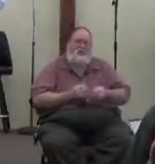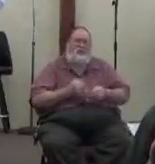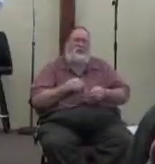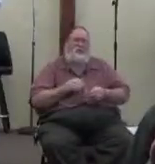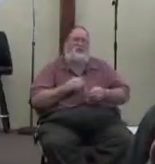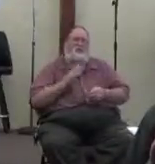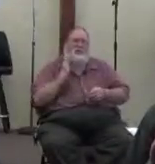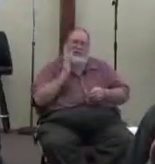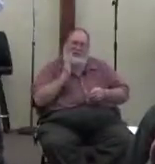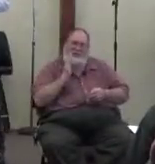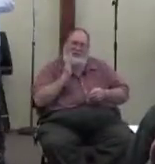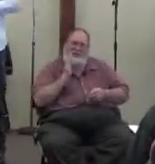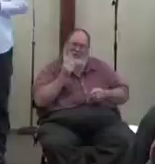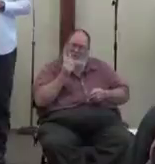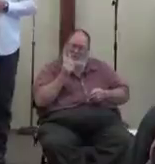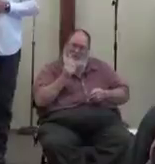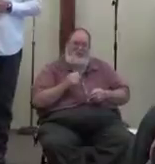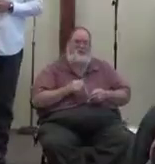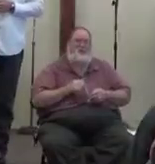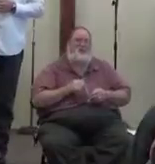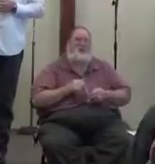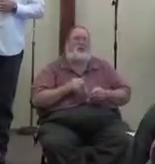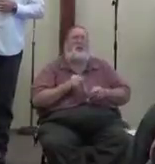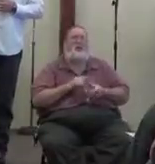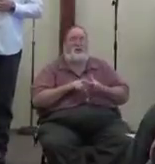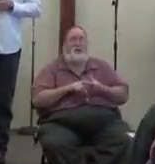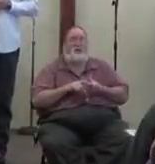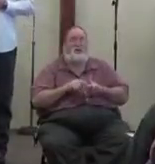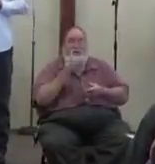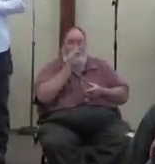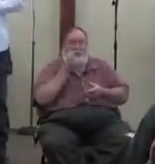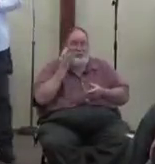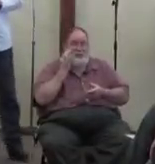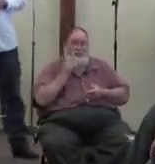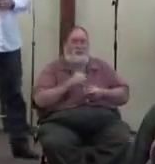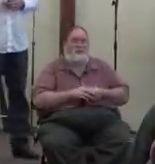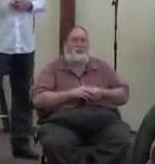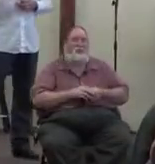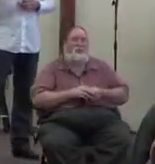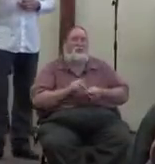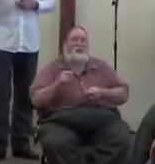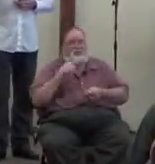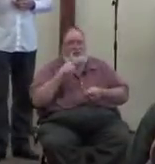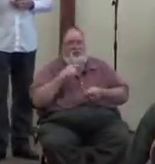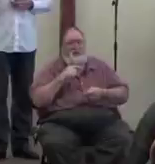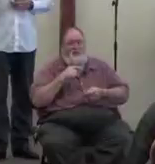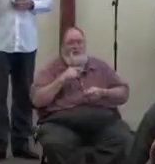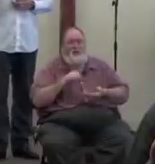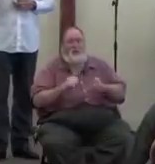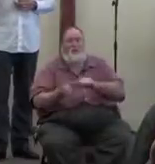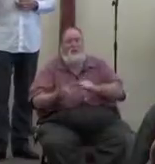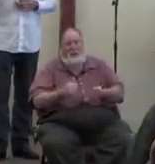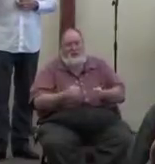little sermonette, and then they're going to do communion. And he said Baptists